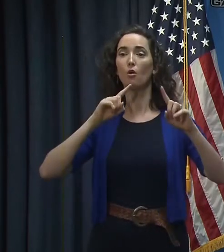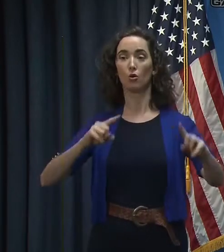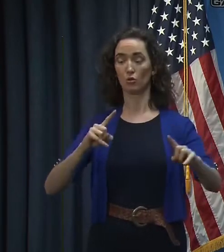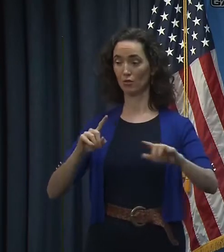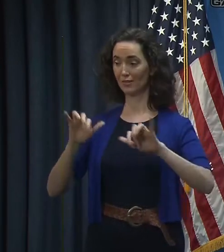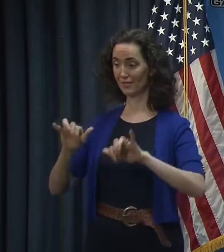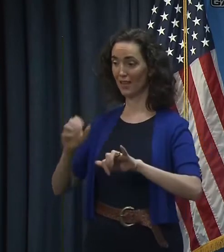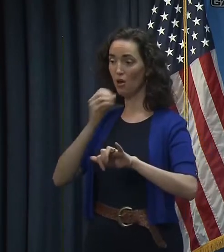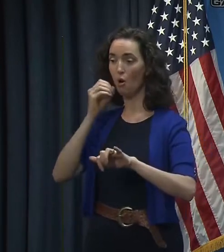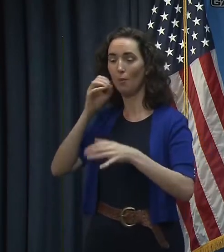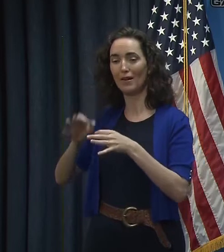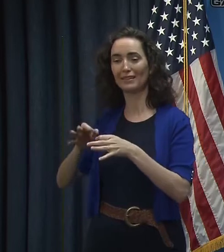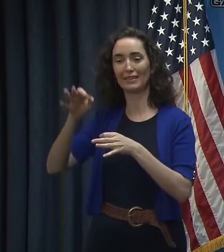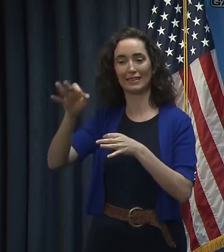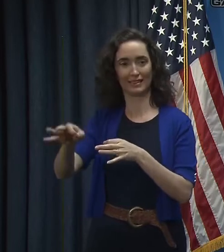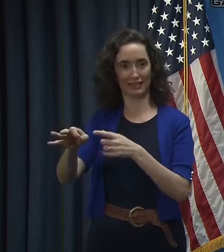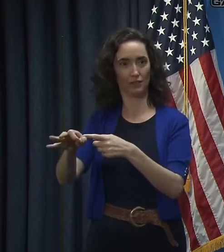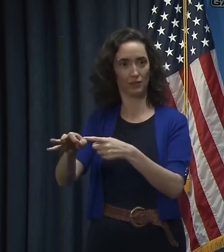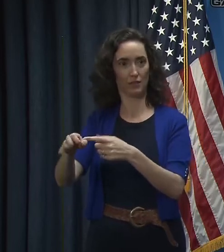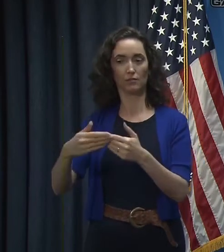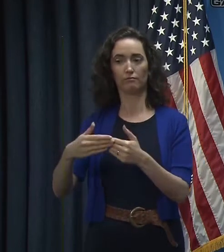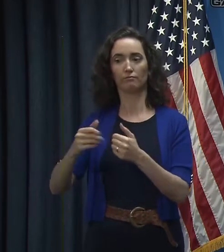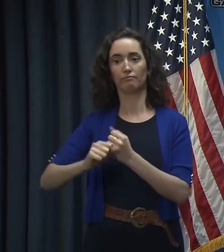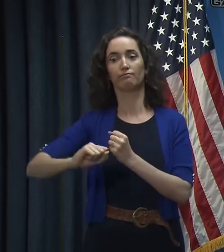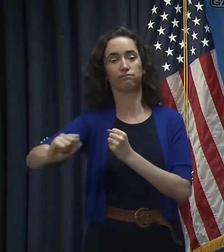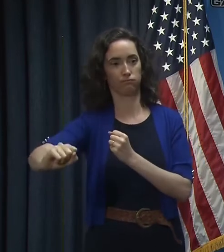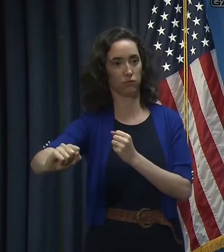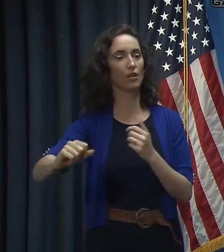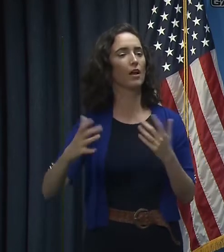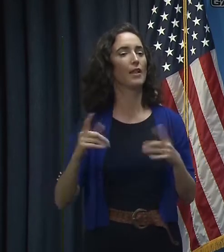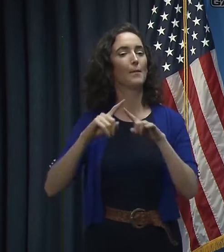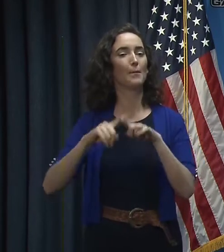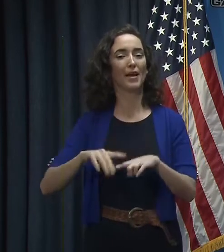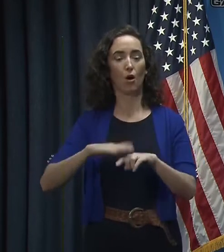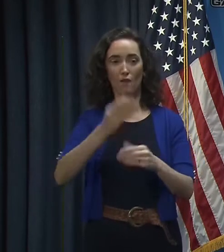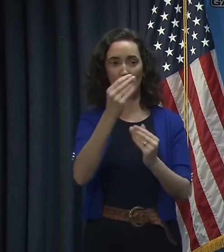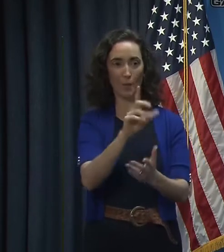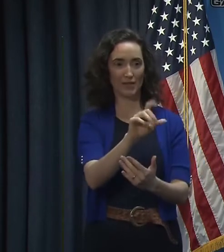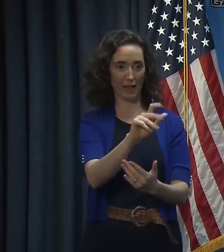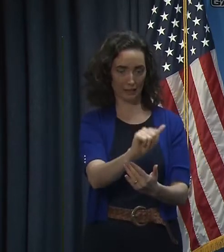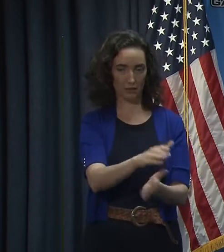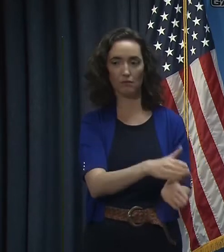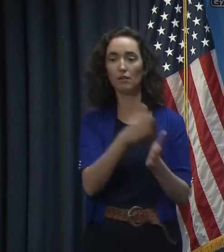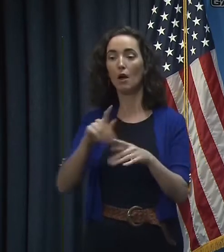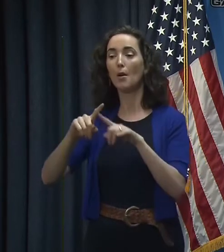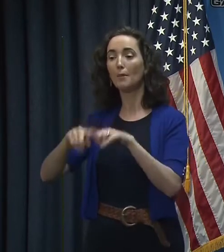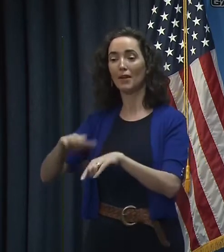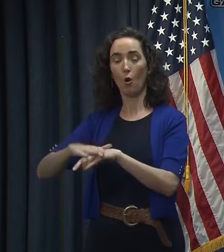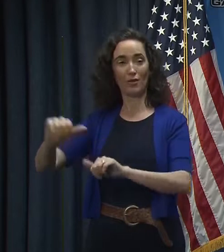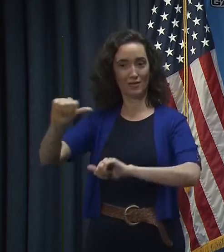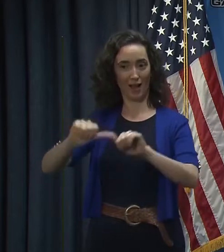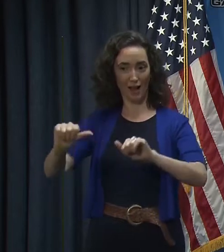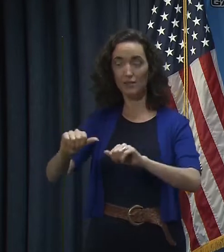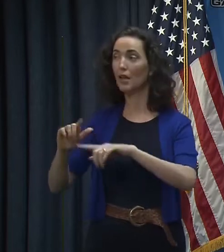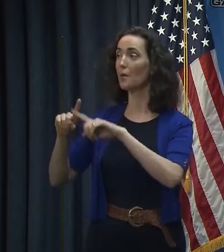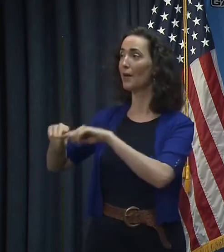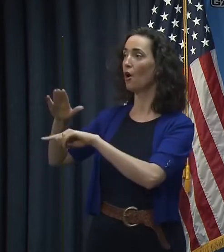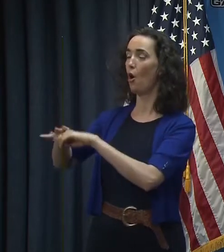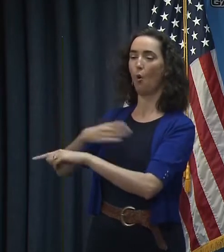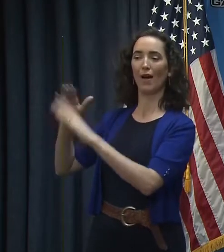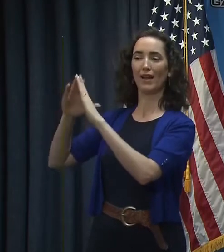order is based on the data that we have, based upon science, and the White House guidance for a phased